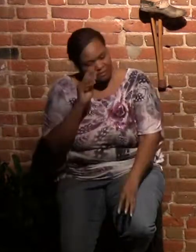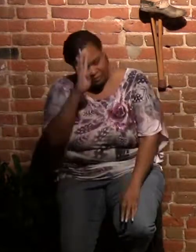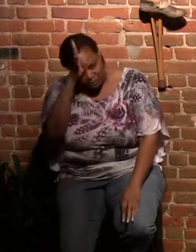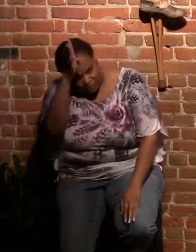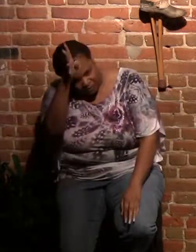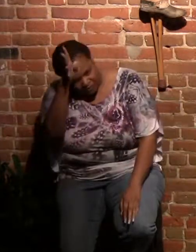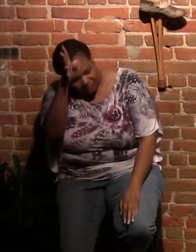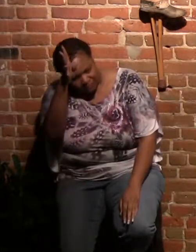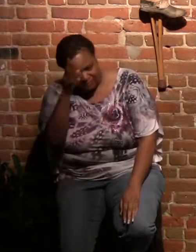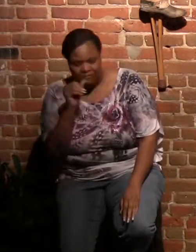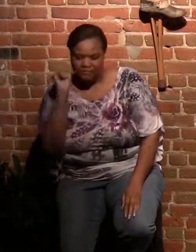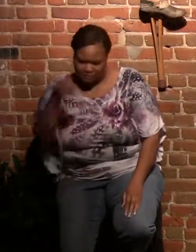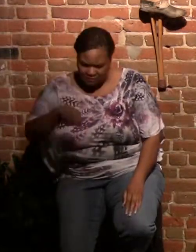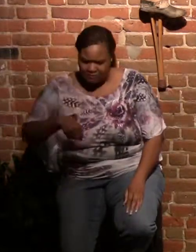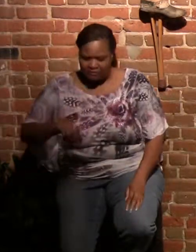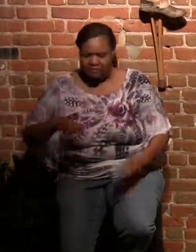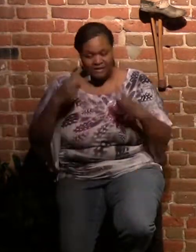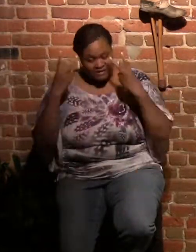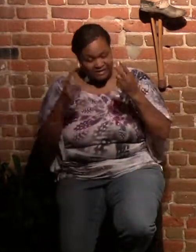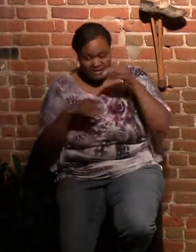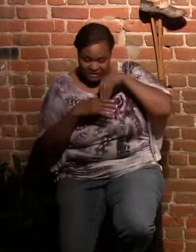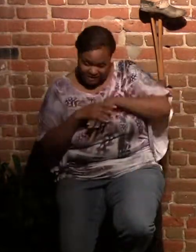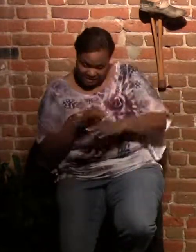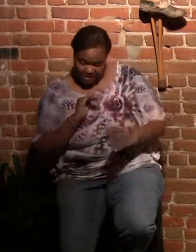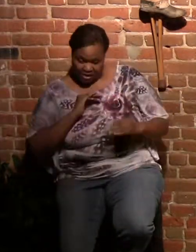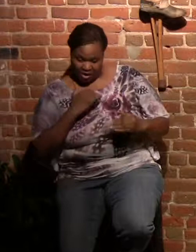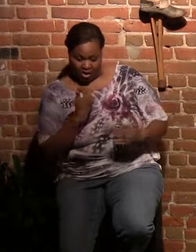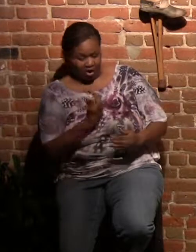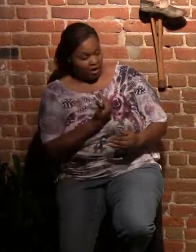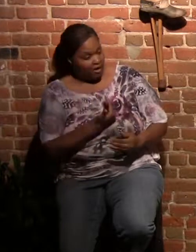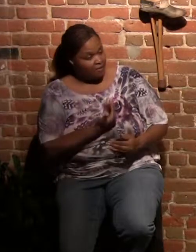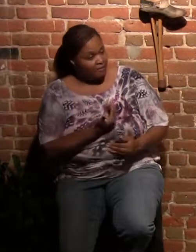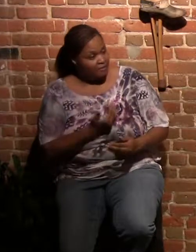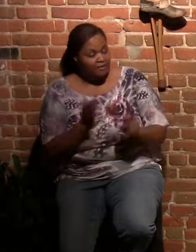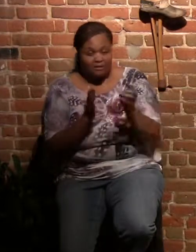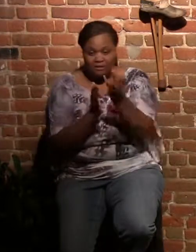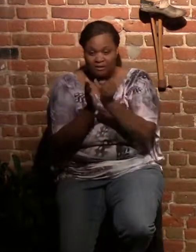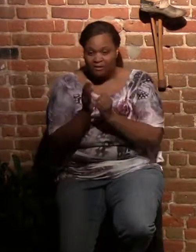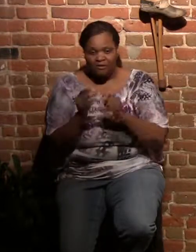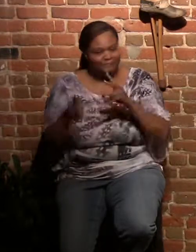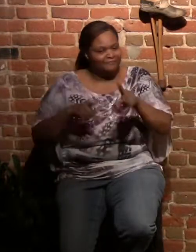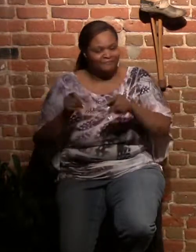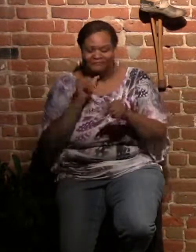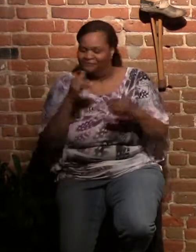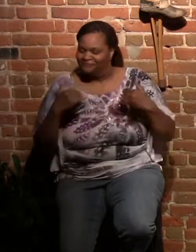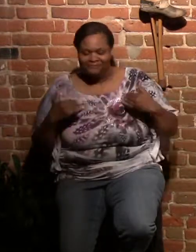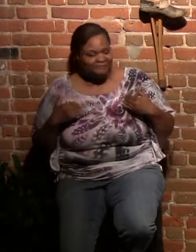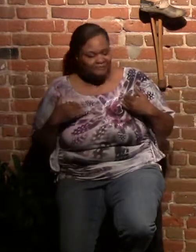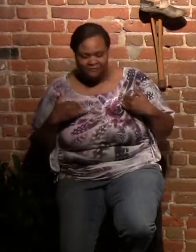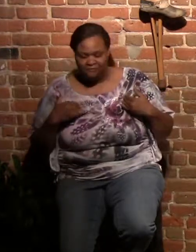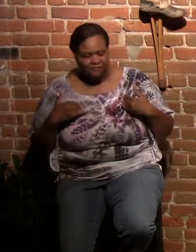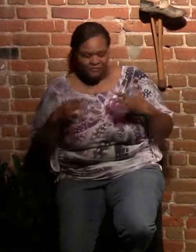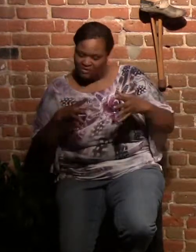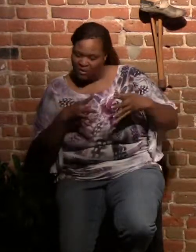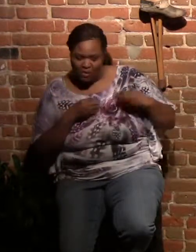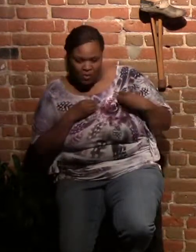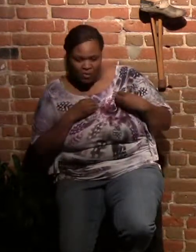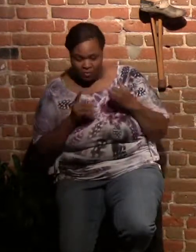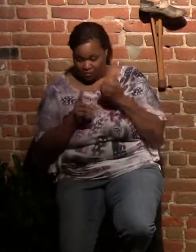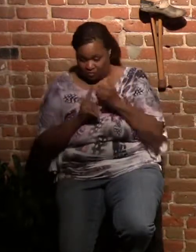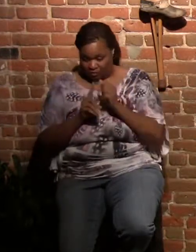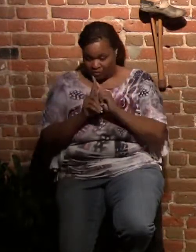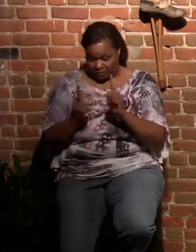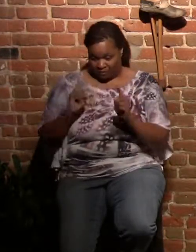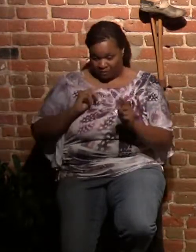and it comes out in all these different ways. There's not one way. The arts people don't have the corner on it, but we know